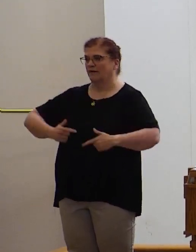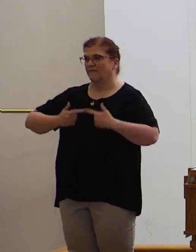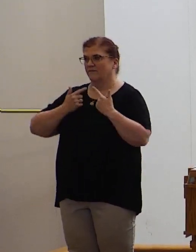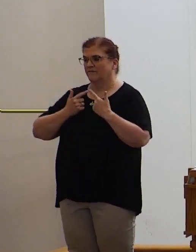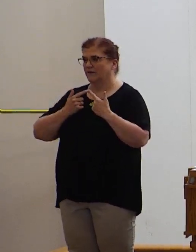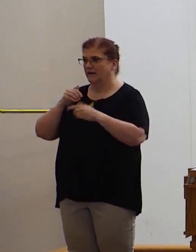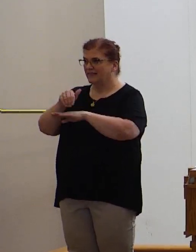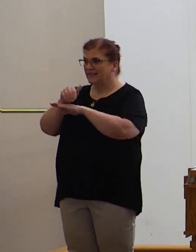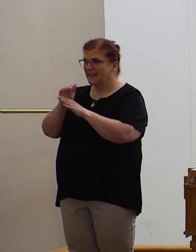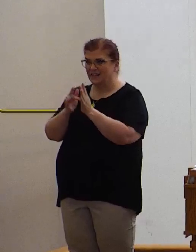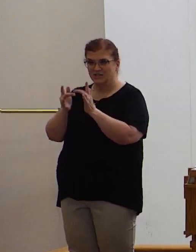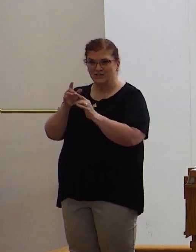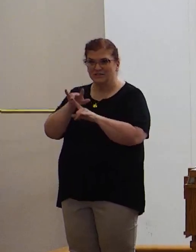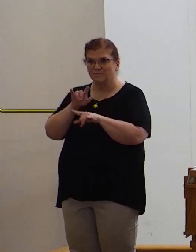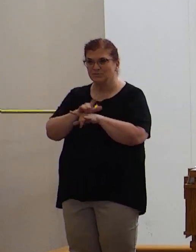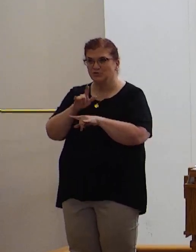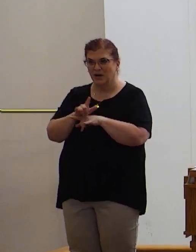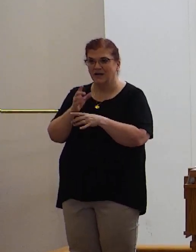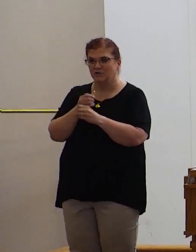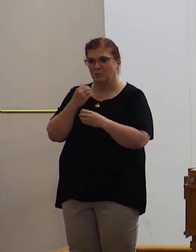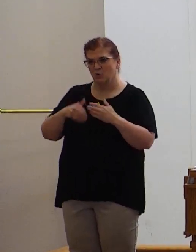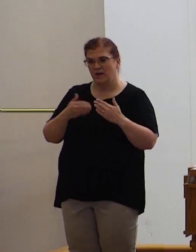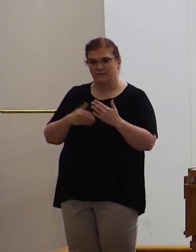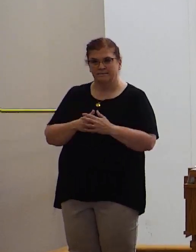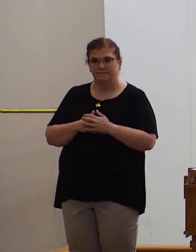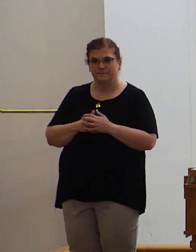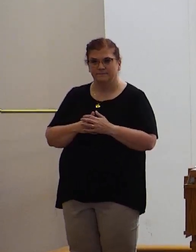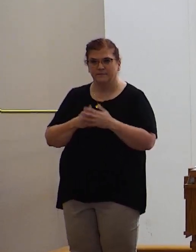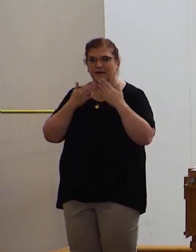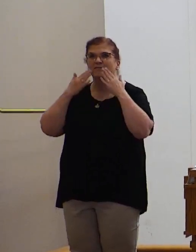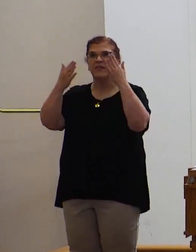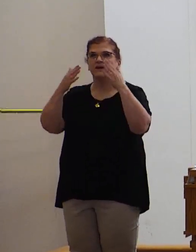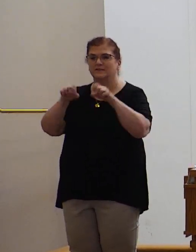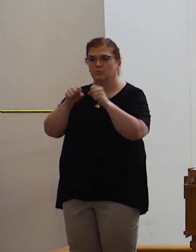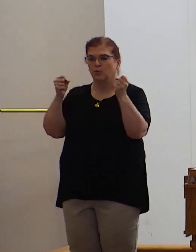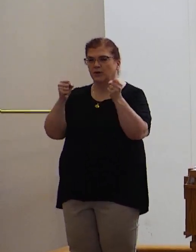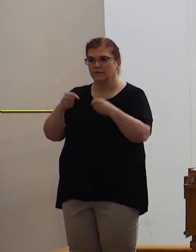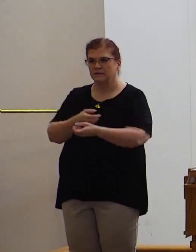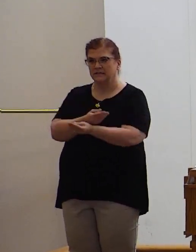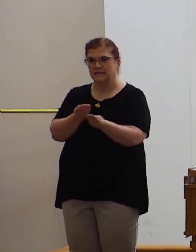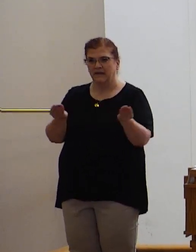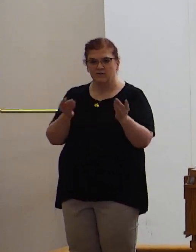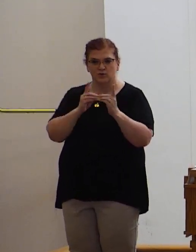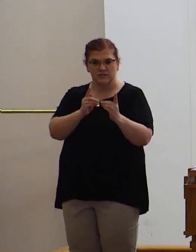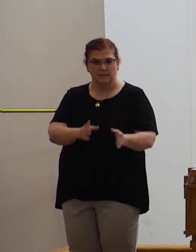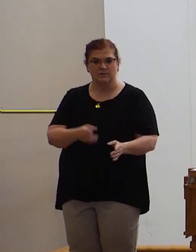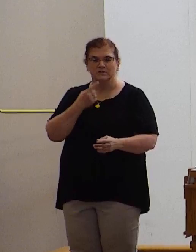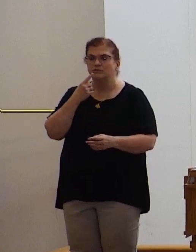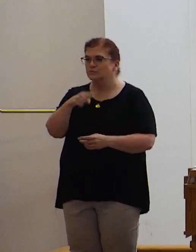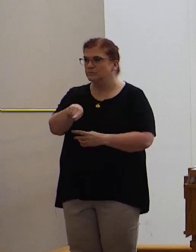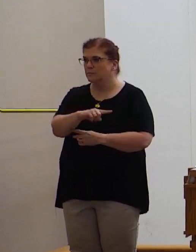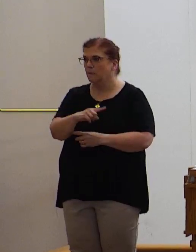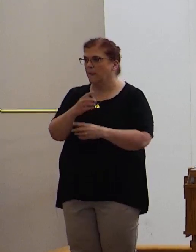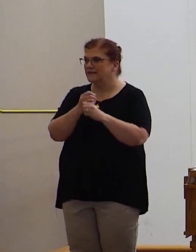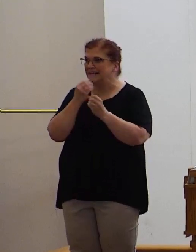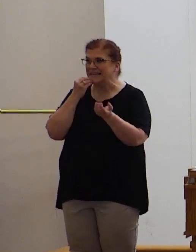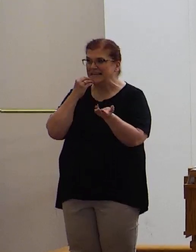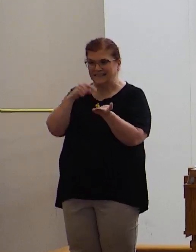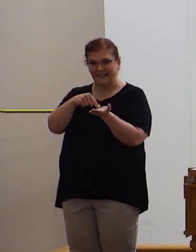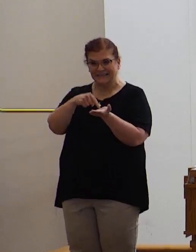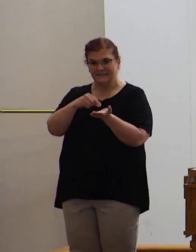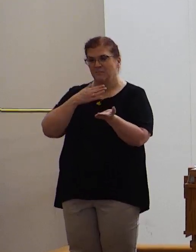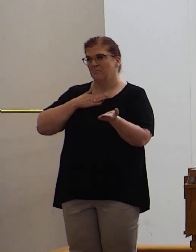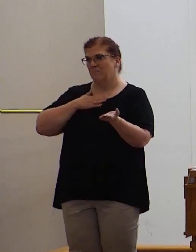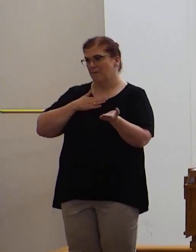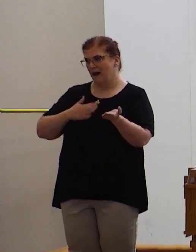In the night in which he was betrayed, our Lord Jesus took bread, and gave thanks and broke it, and gave it to his disciples, saying, "Take and eat.